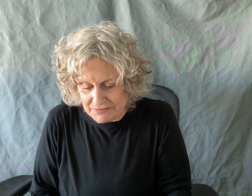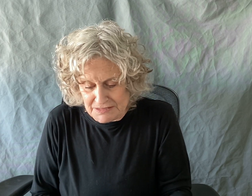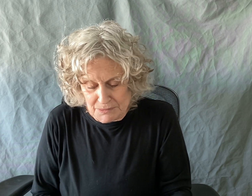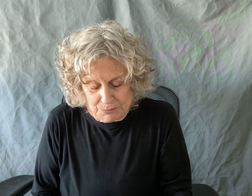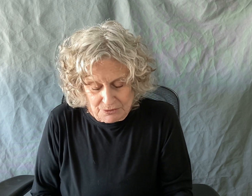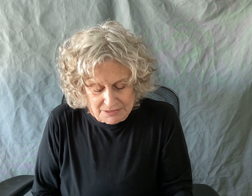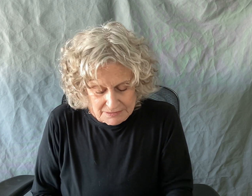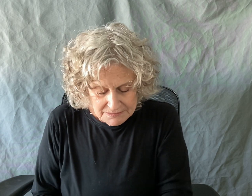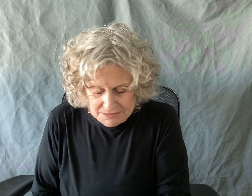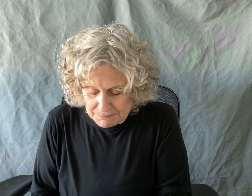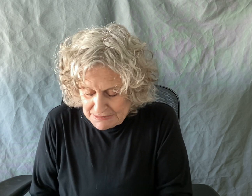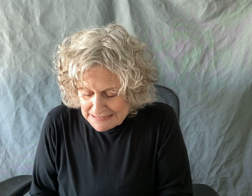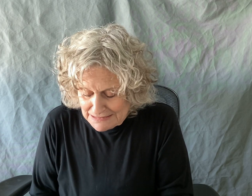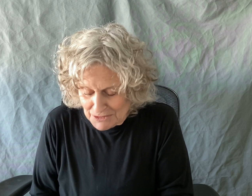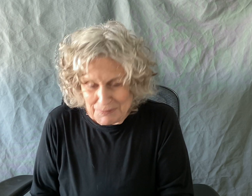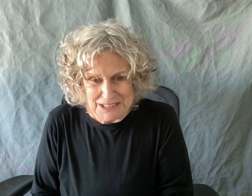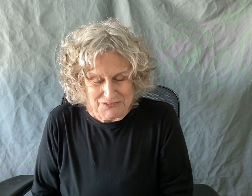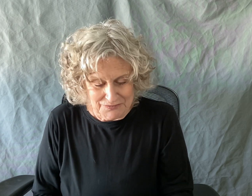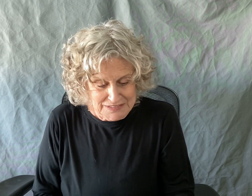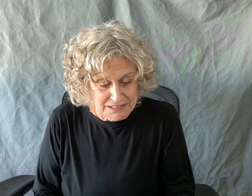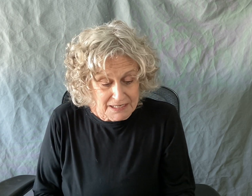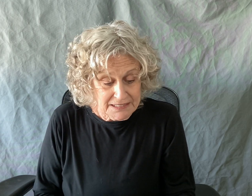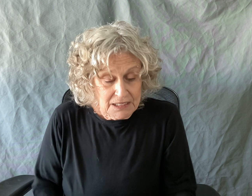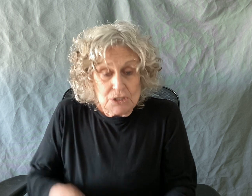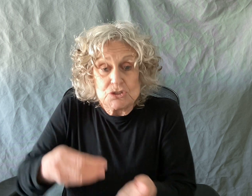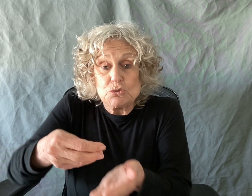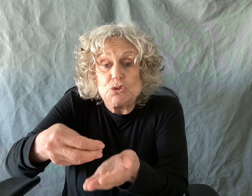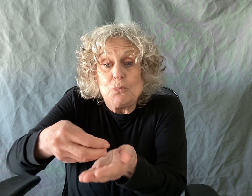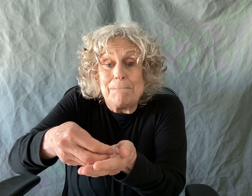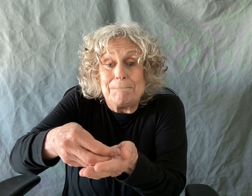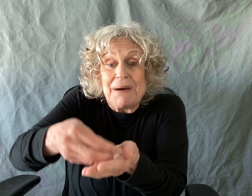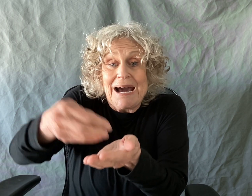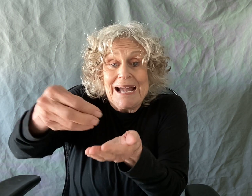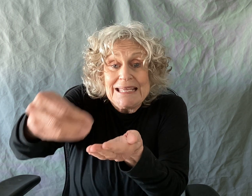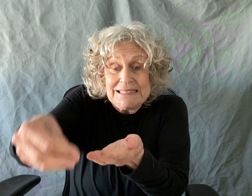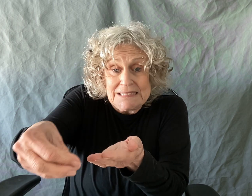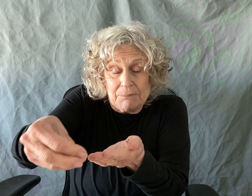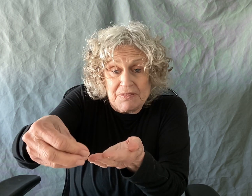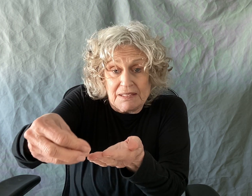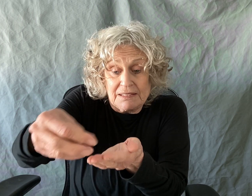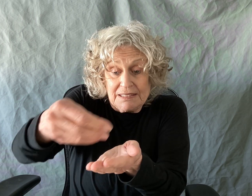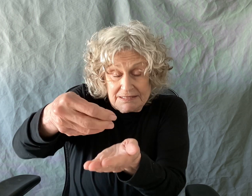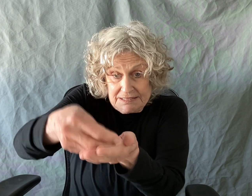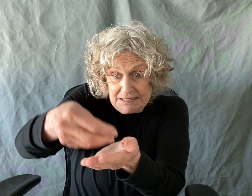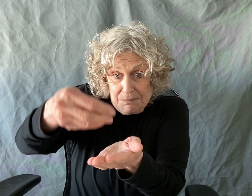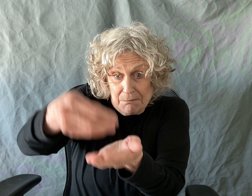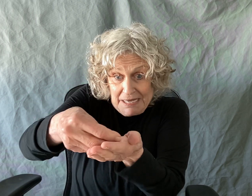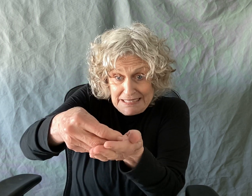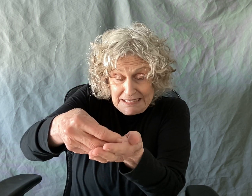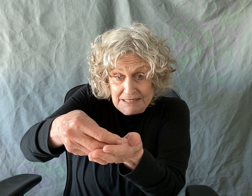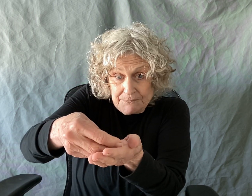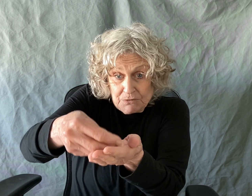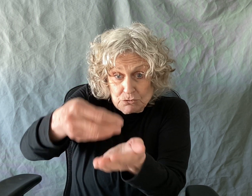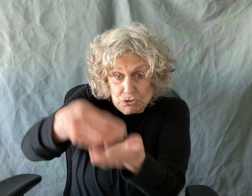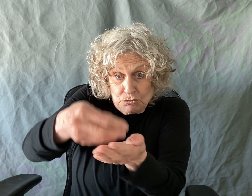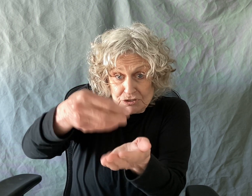in the book. It's beginning on page 59. So to buy something, this is money, 2